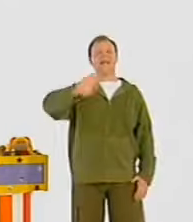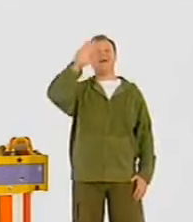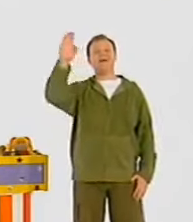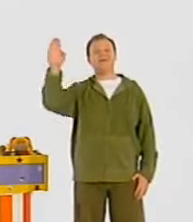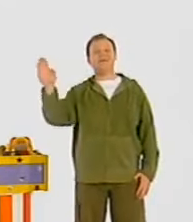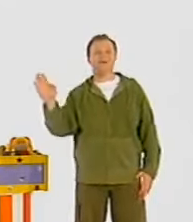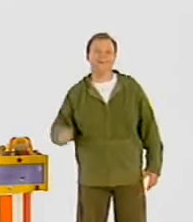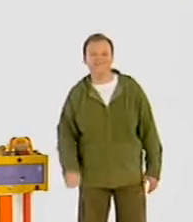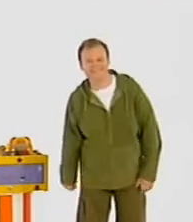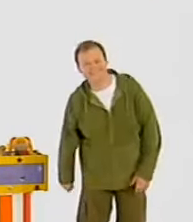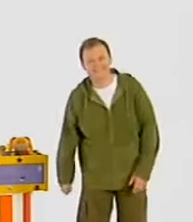hello,